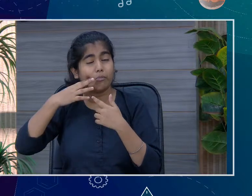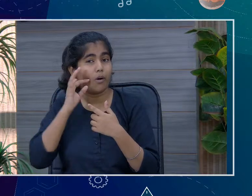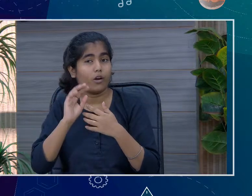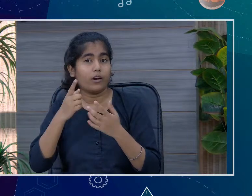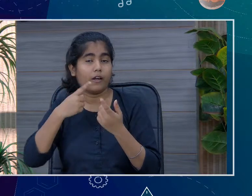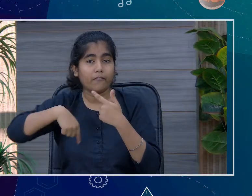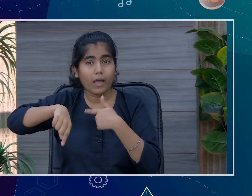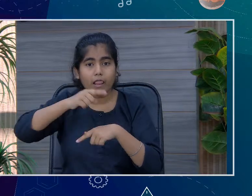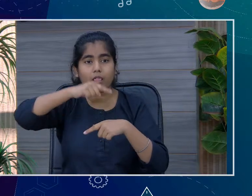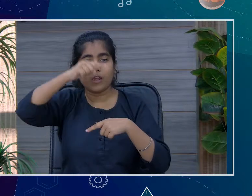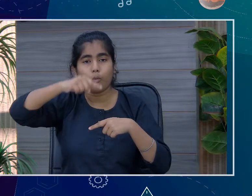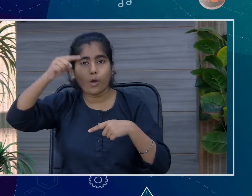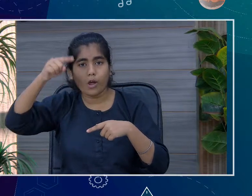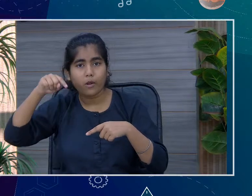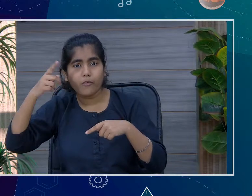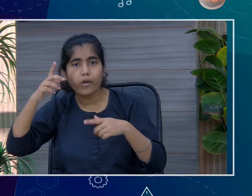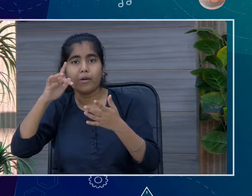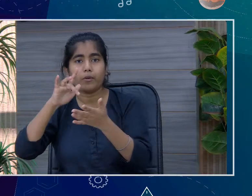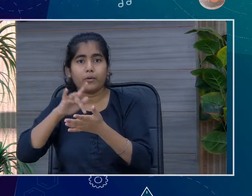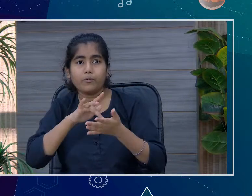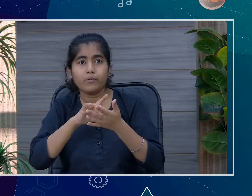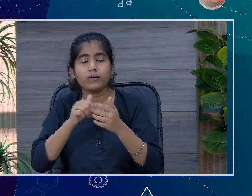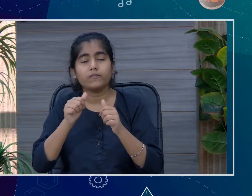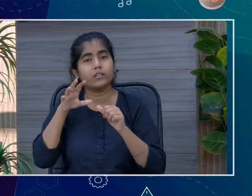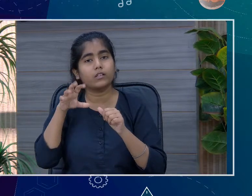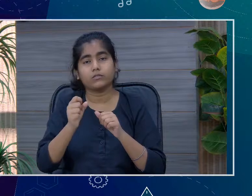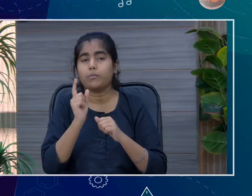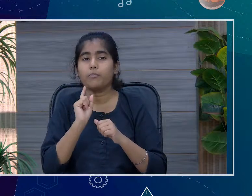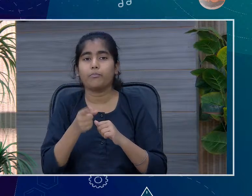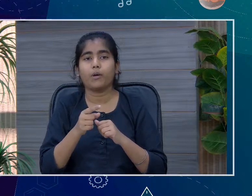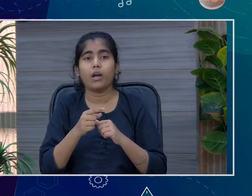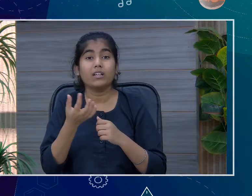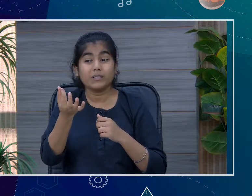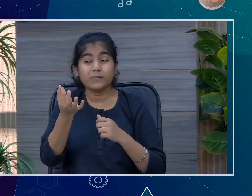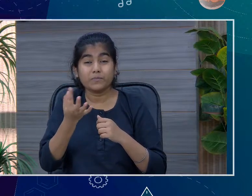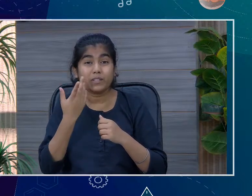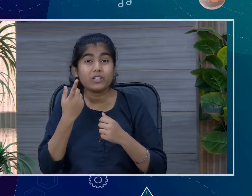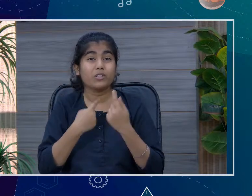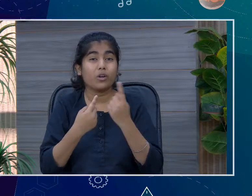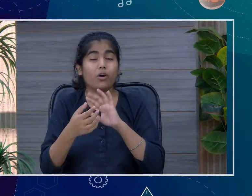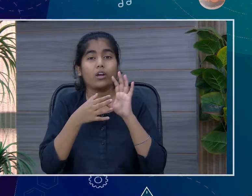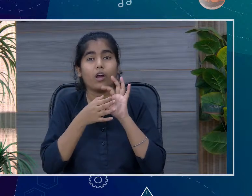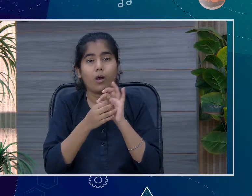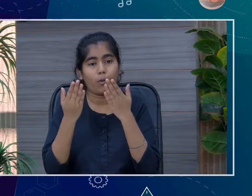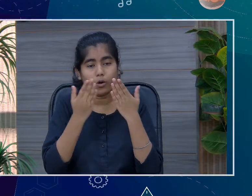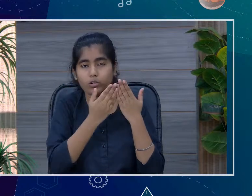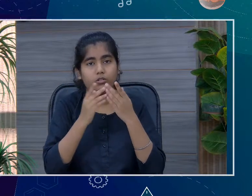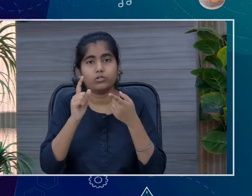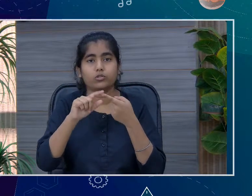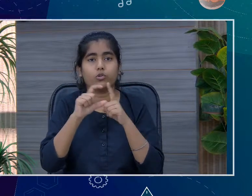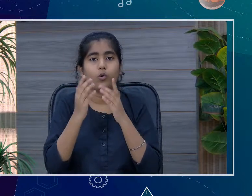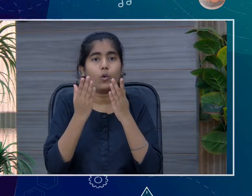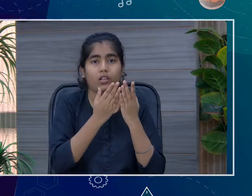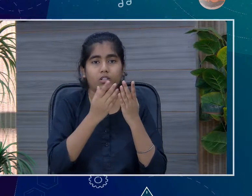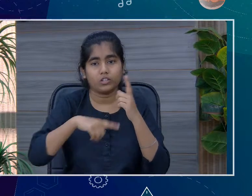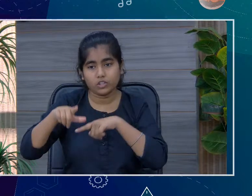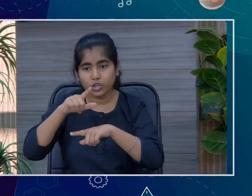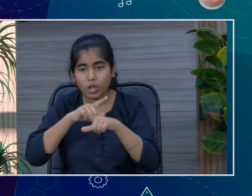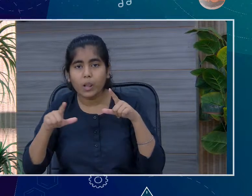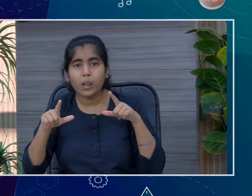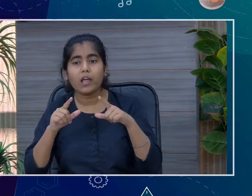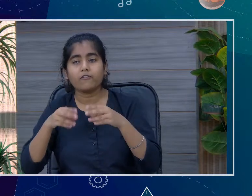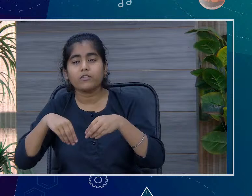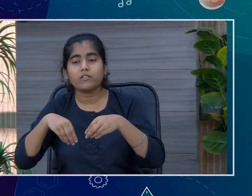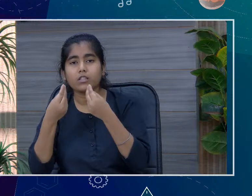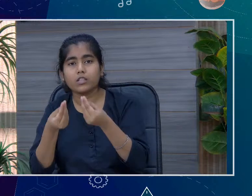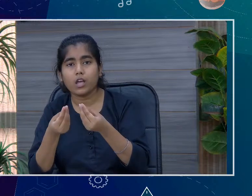any variety of platforms. That is necessary, because especially we are talking in school education, language input, the